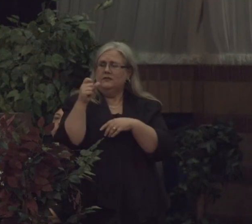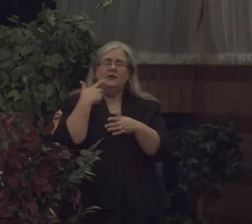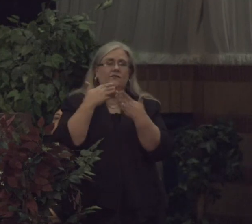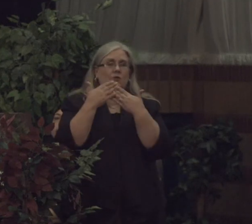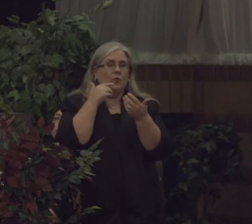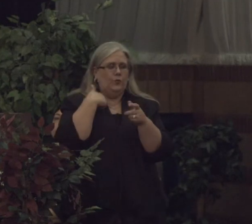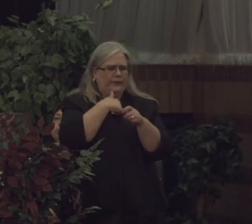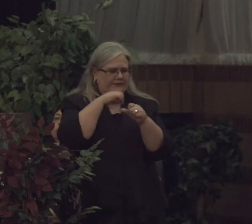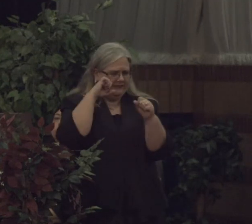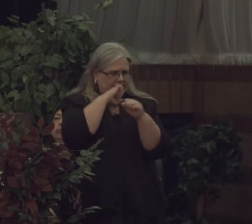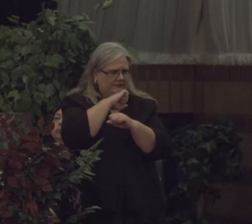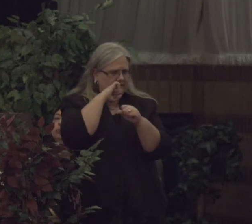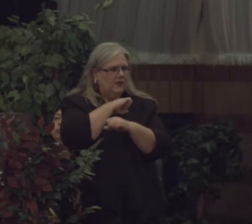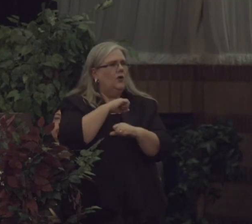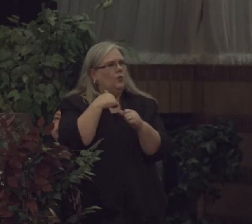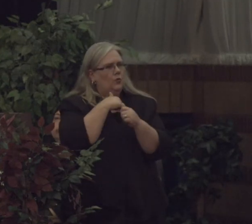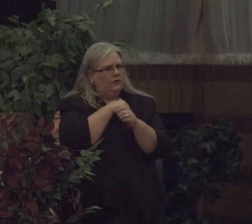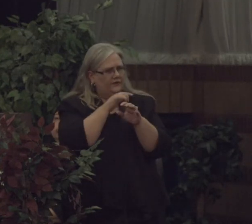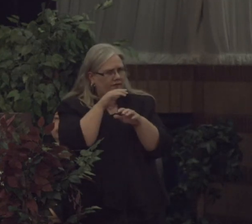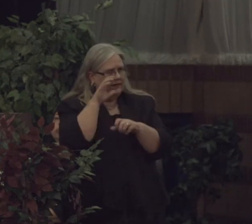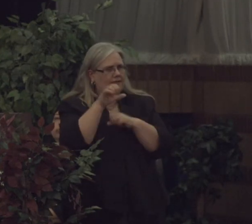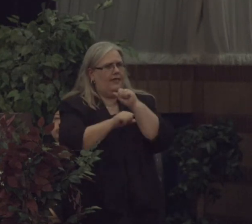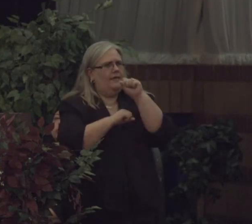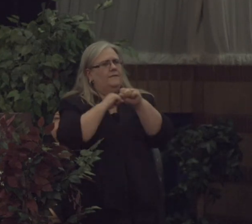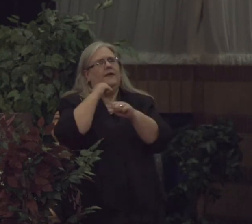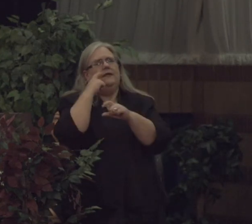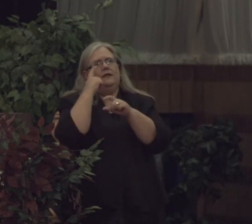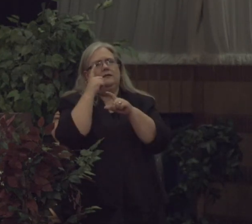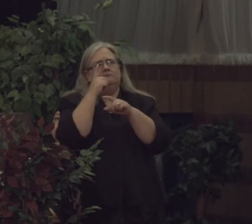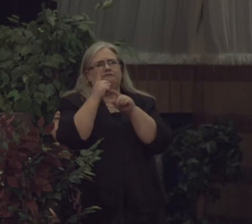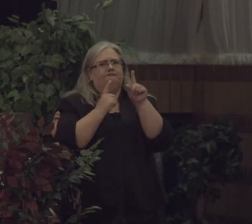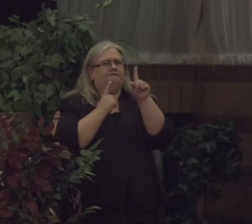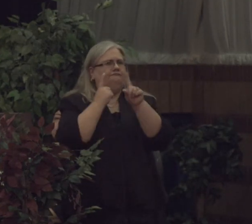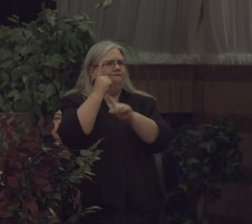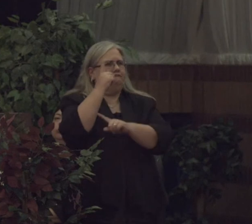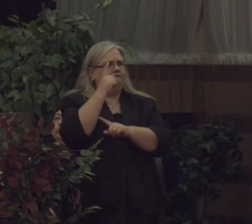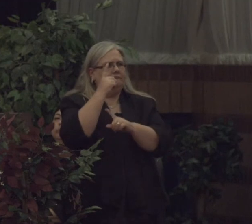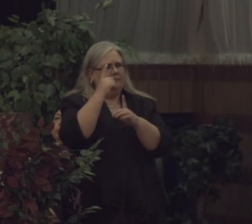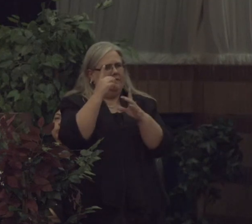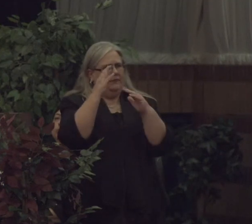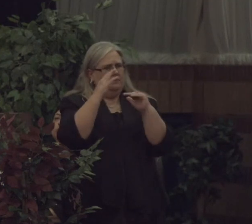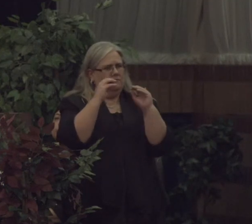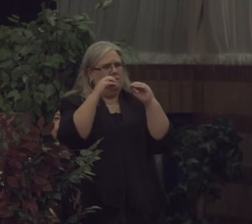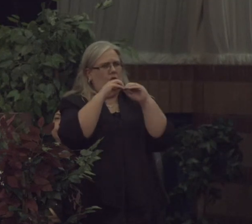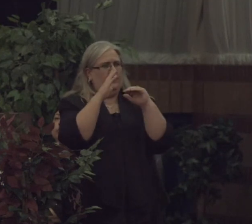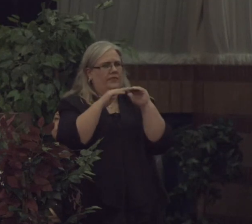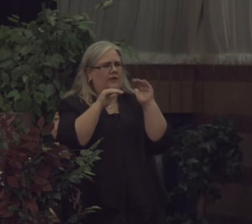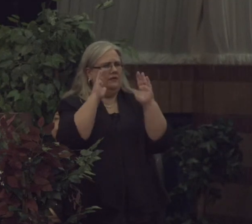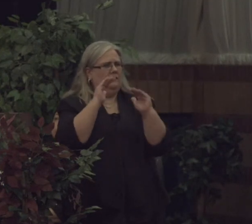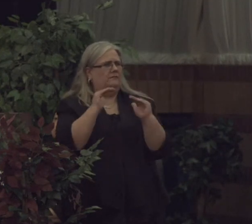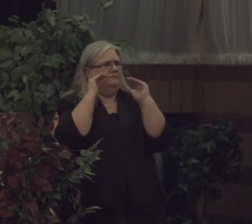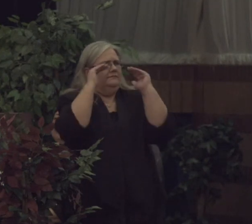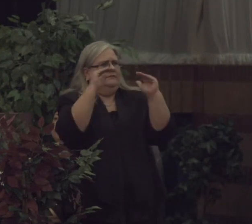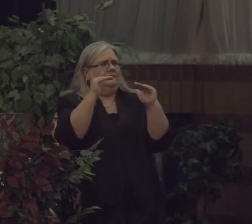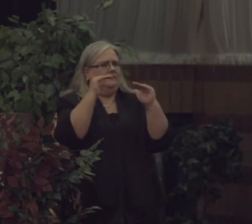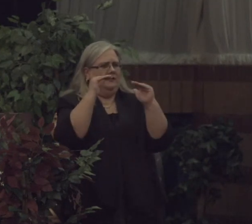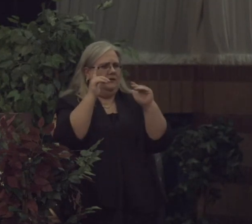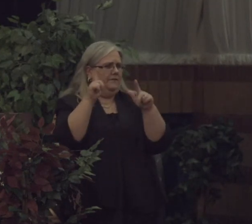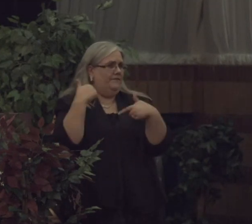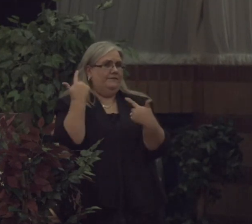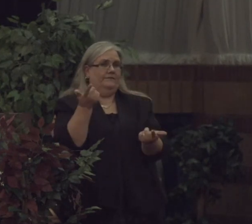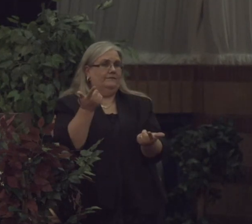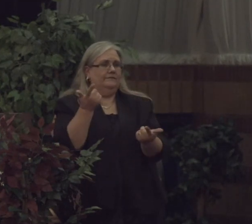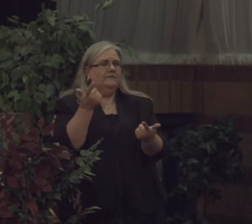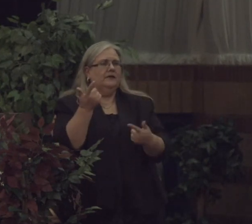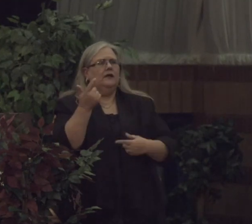we climbed back higher than we could ever reach before. And tonight, we stand at the top. Our success is not just defined by the greatness of our achievements,